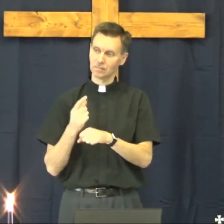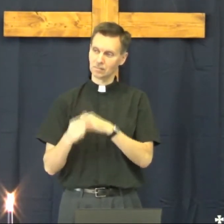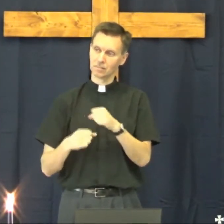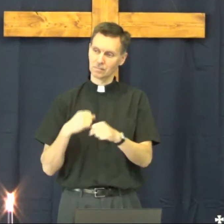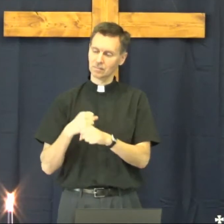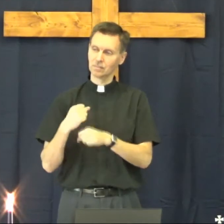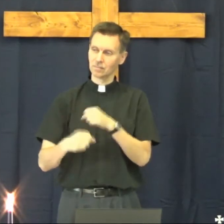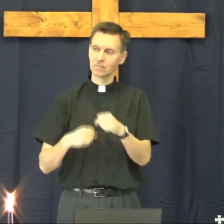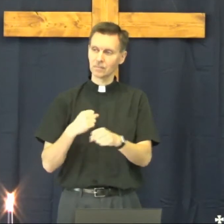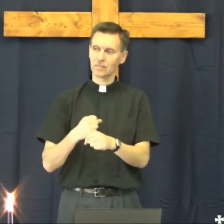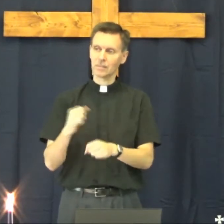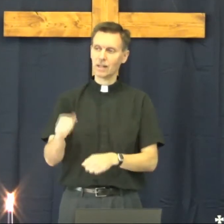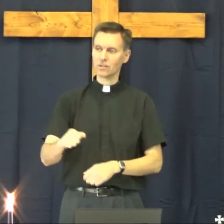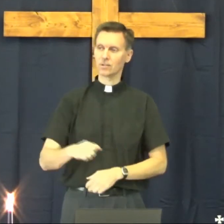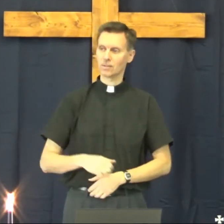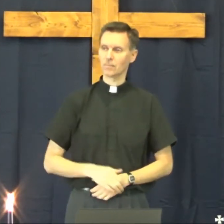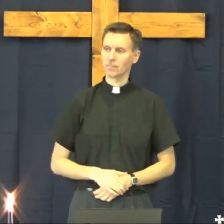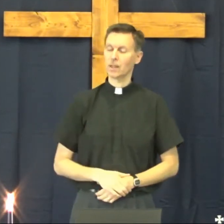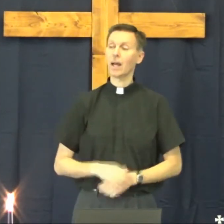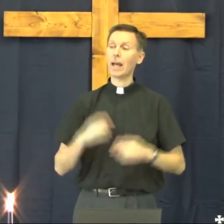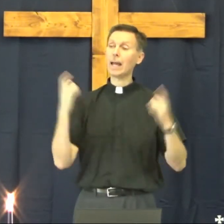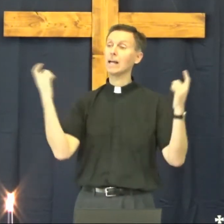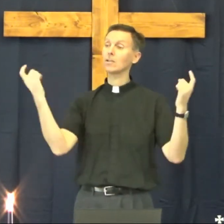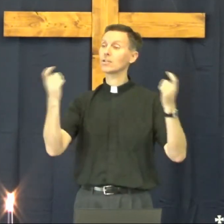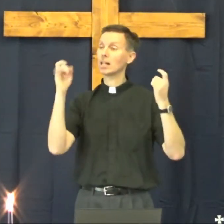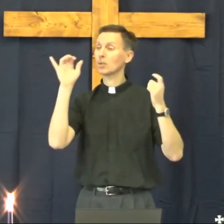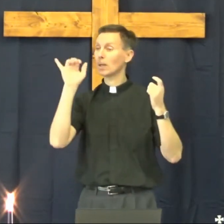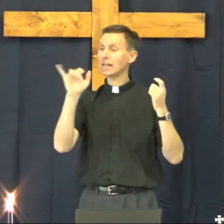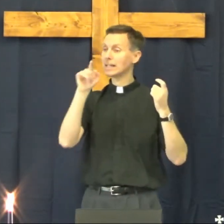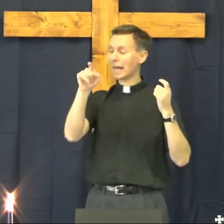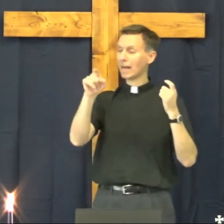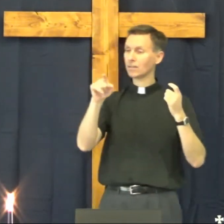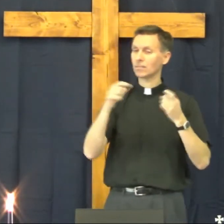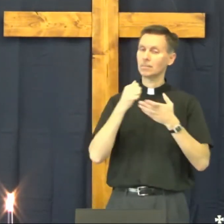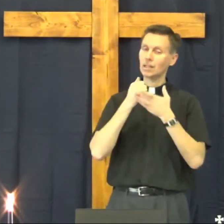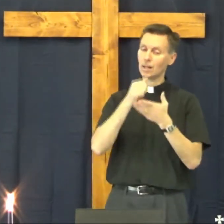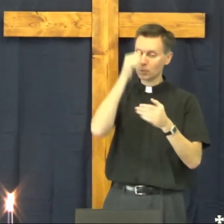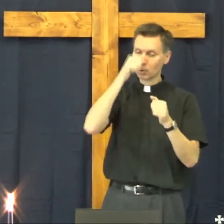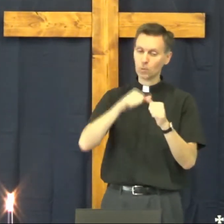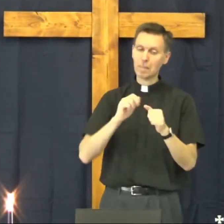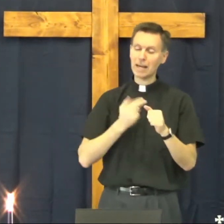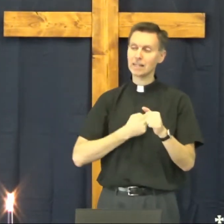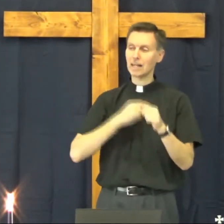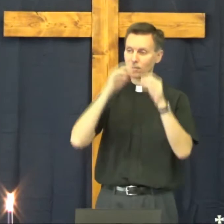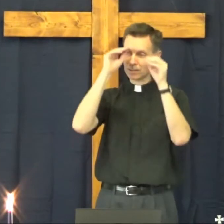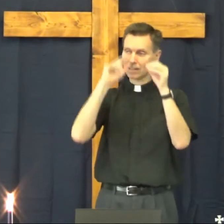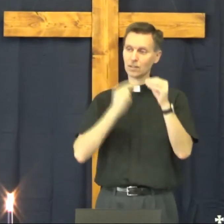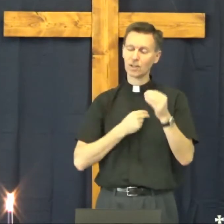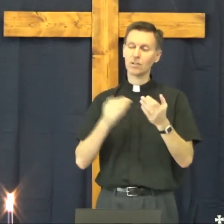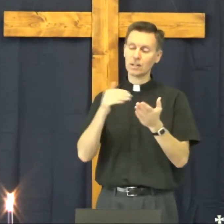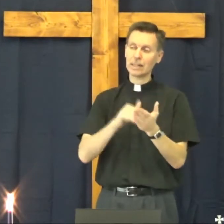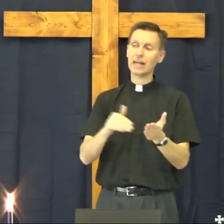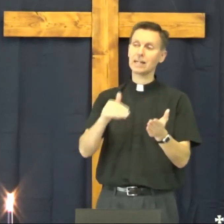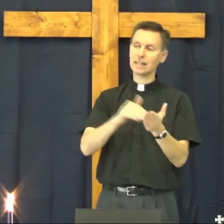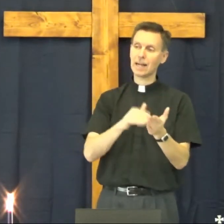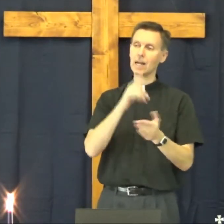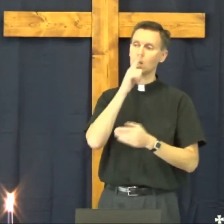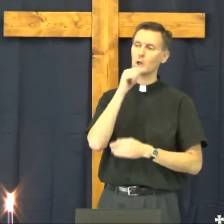For you. Yes. And celebrating that helps to remind us and teach us again and again who